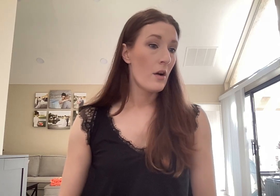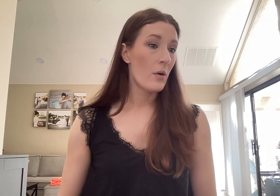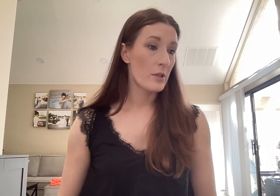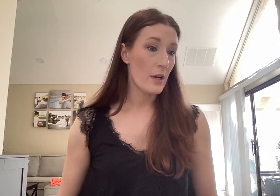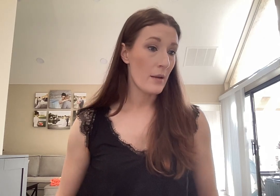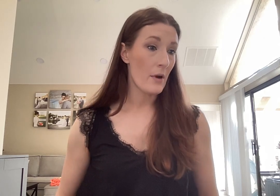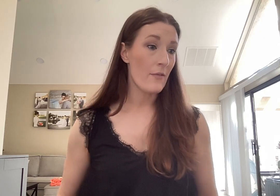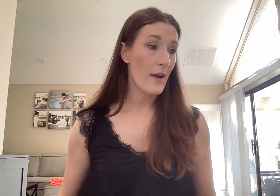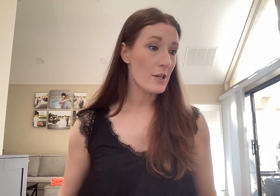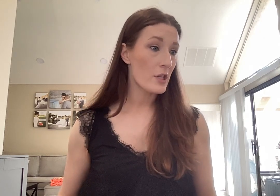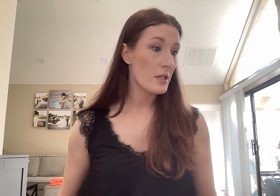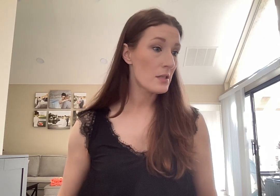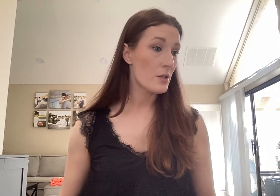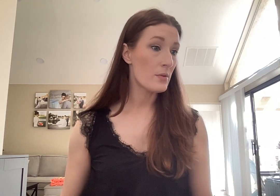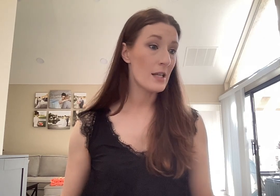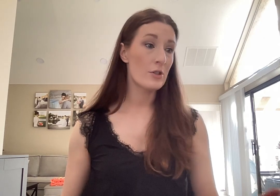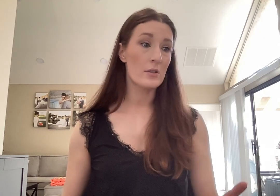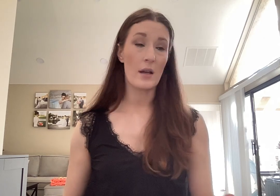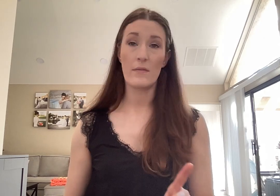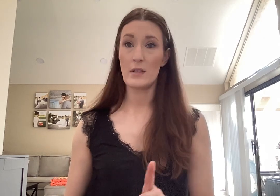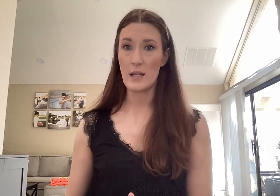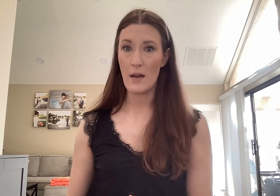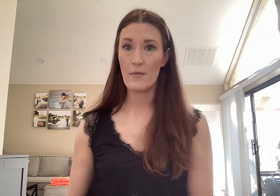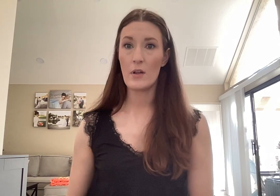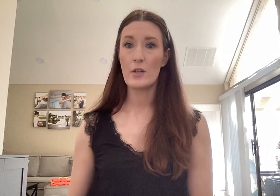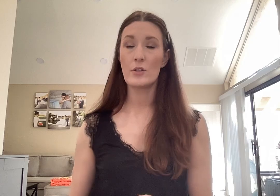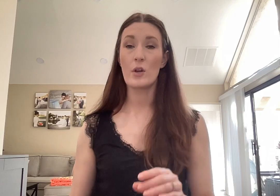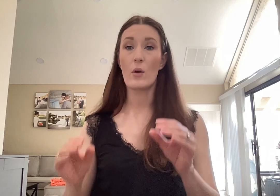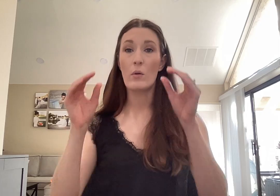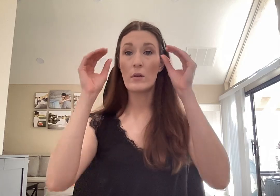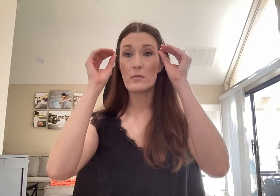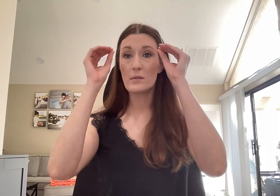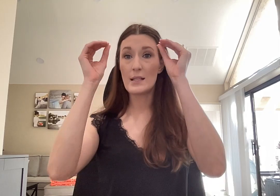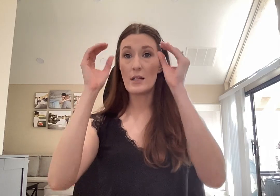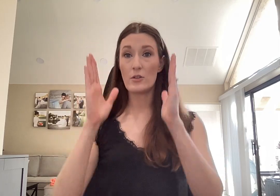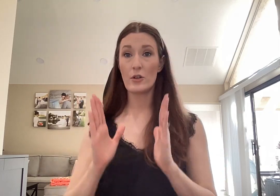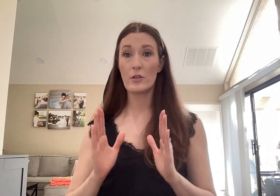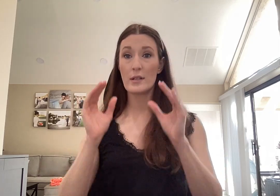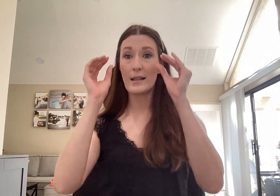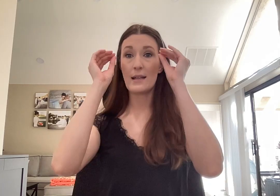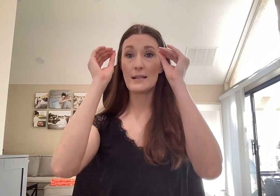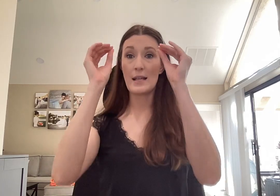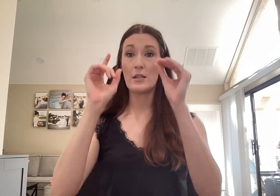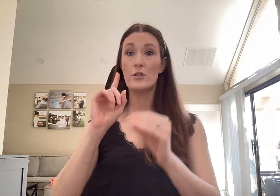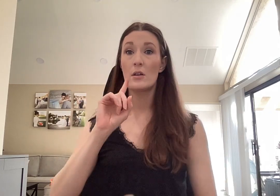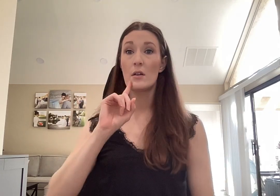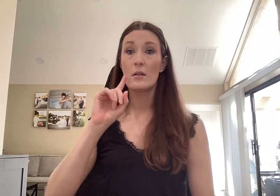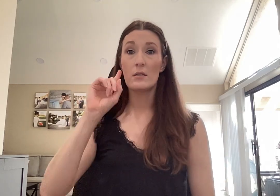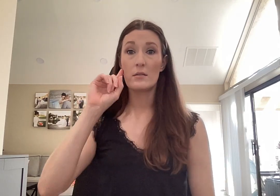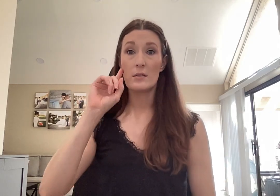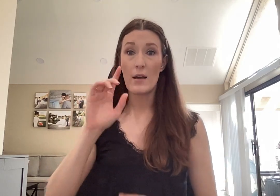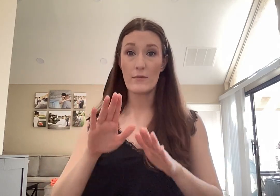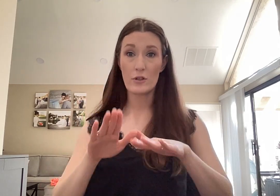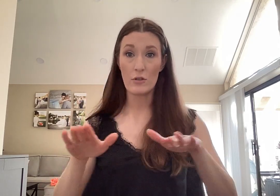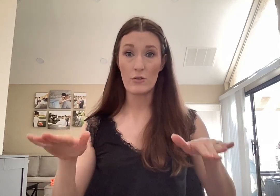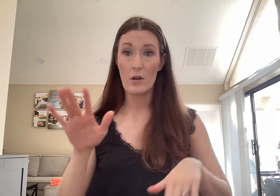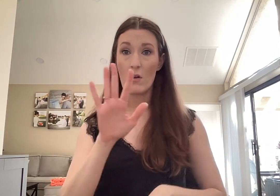We're talking about fractions, so teachers of the deaf. So teachers that teach deaf children